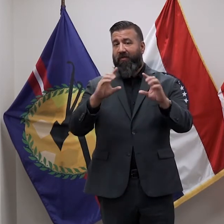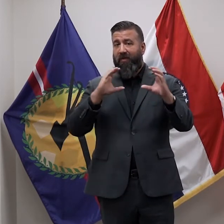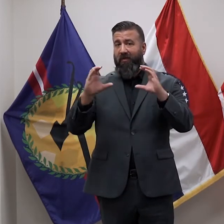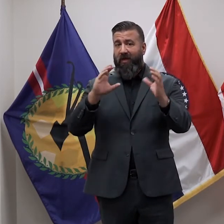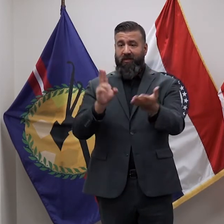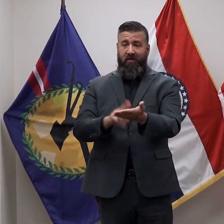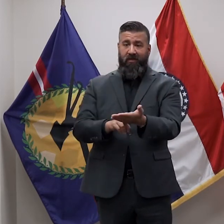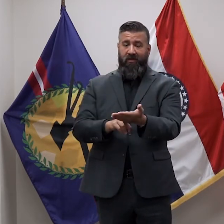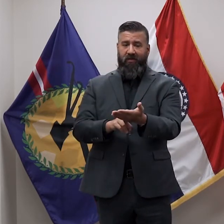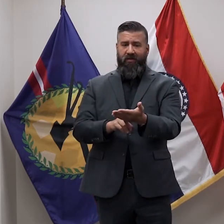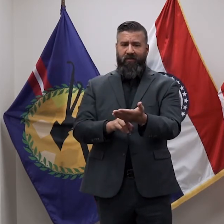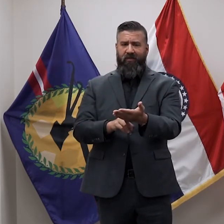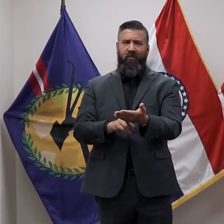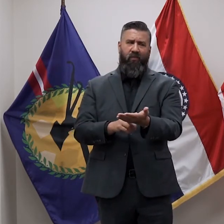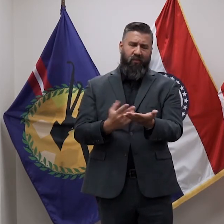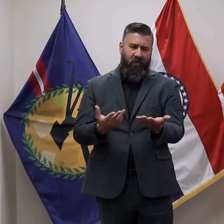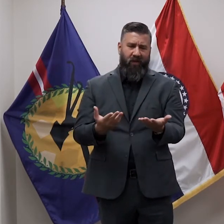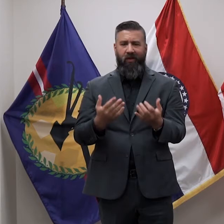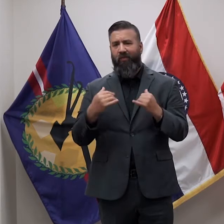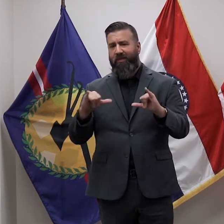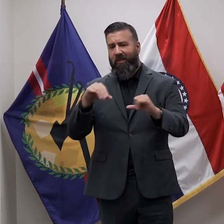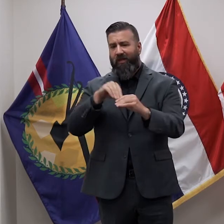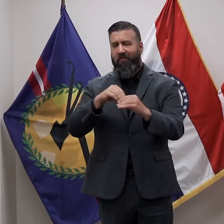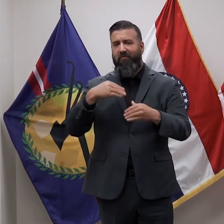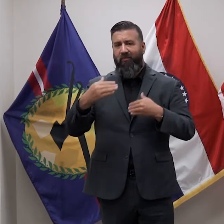we're still in process of